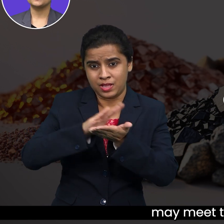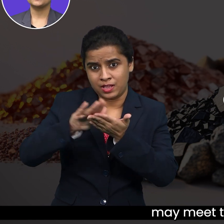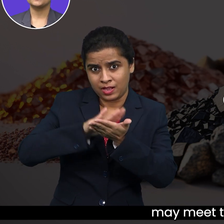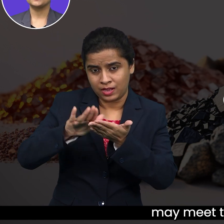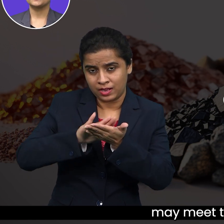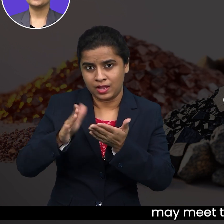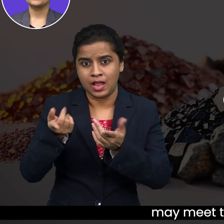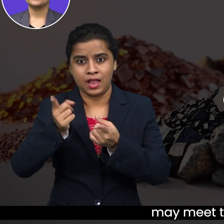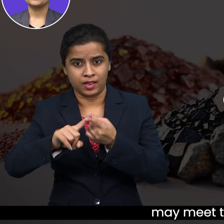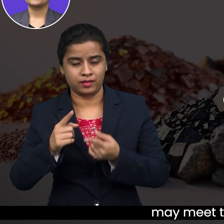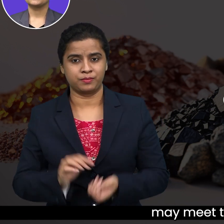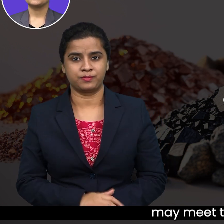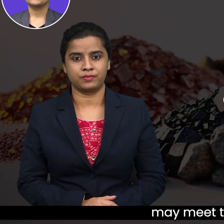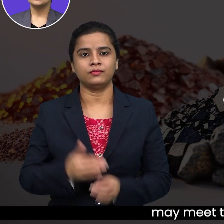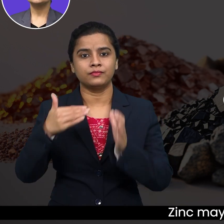refining.